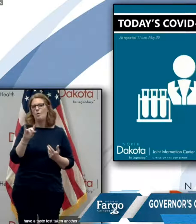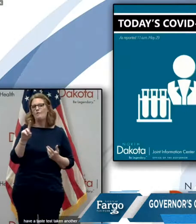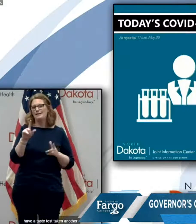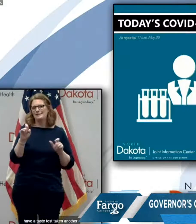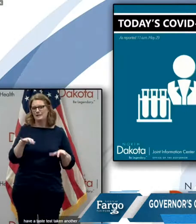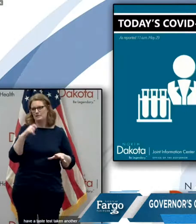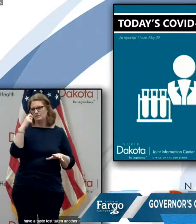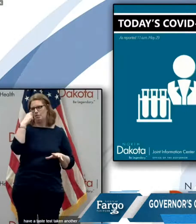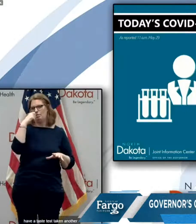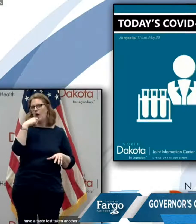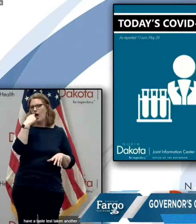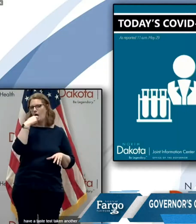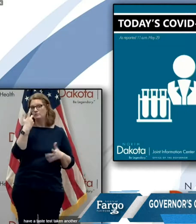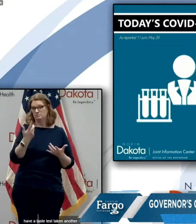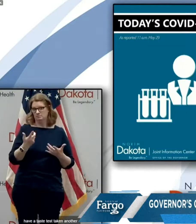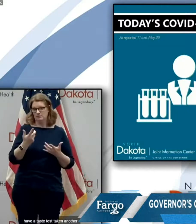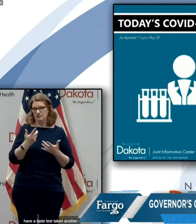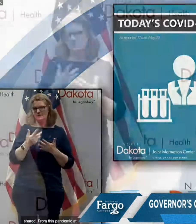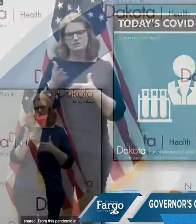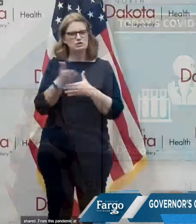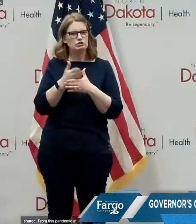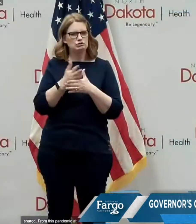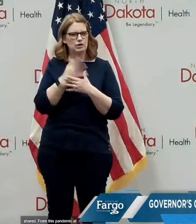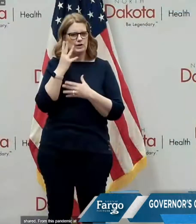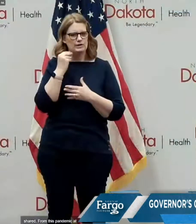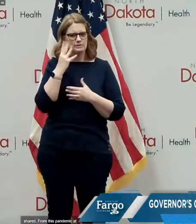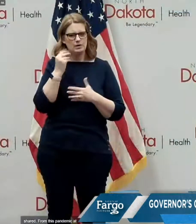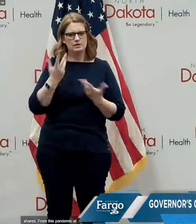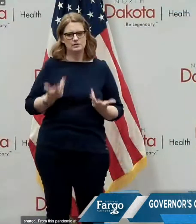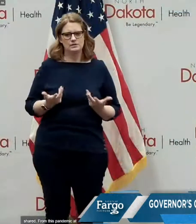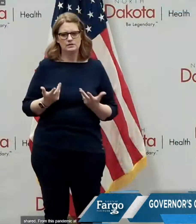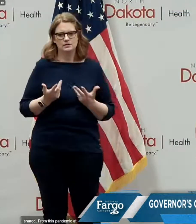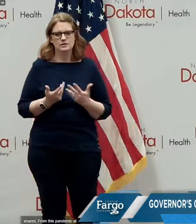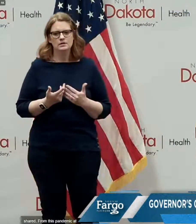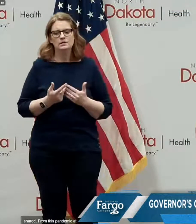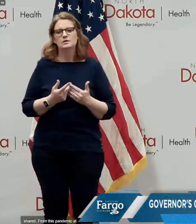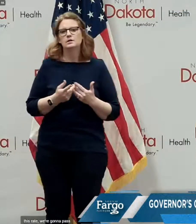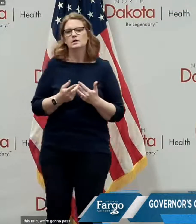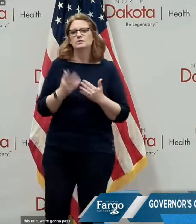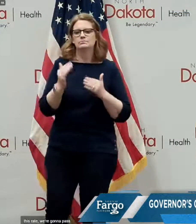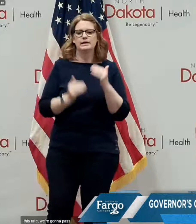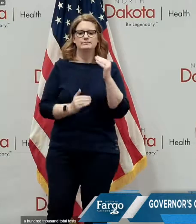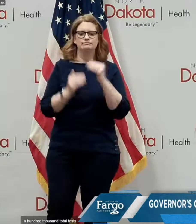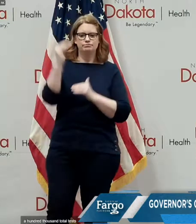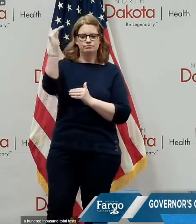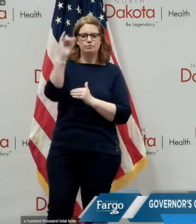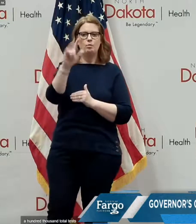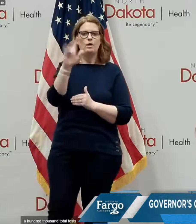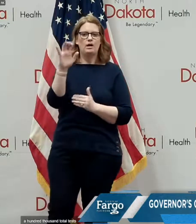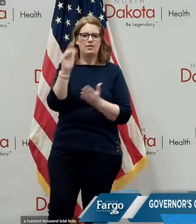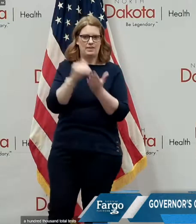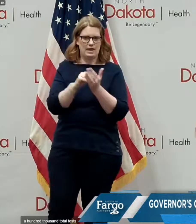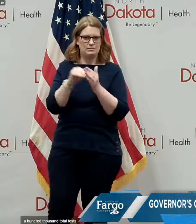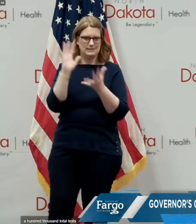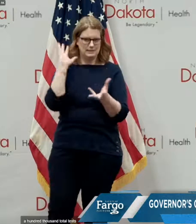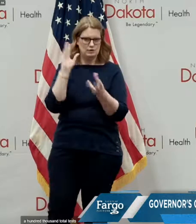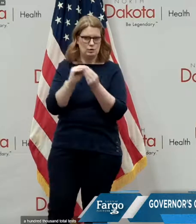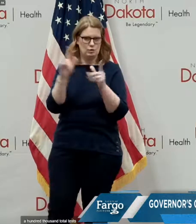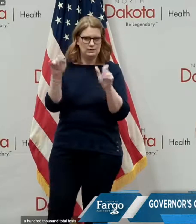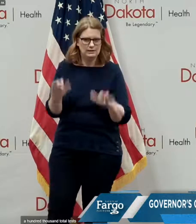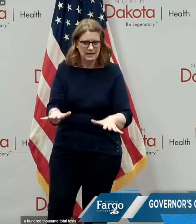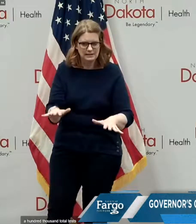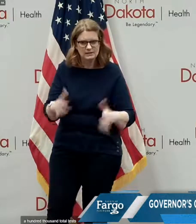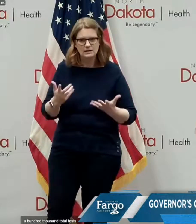pandemic. At this rate, we're going to pass 100,000 total tests taken next week. And we've now tested